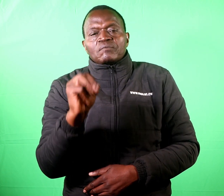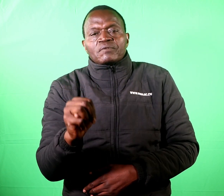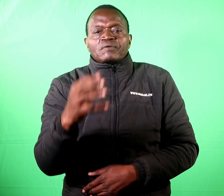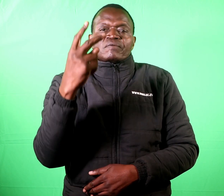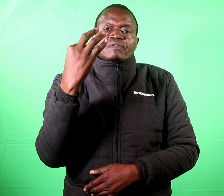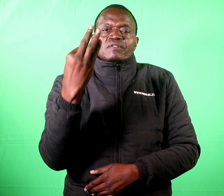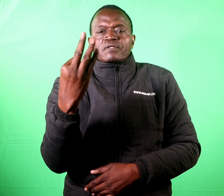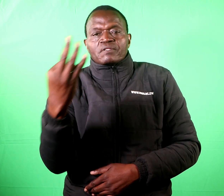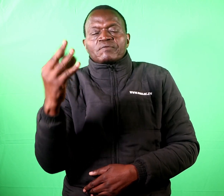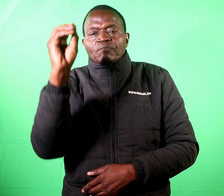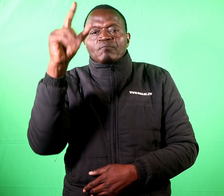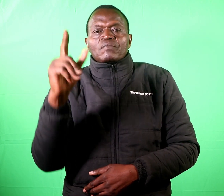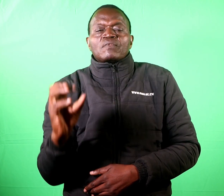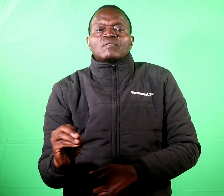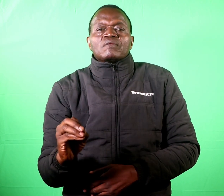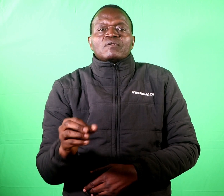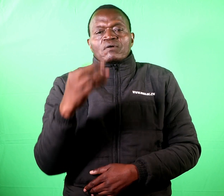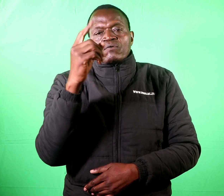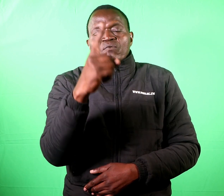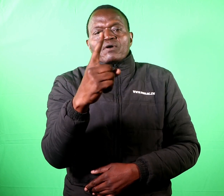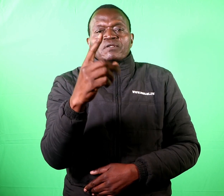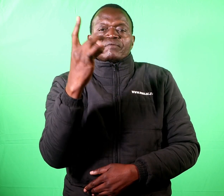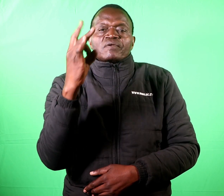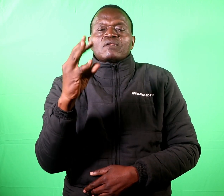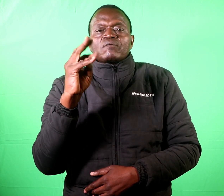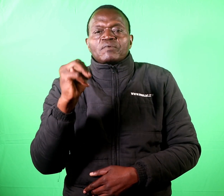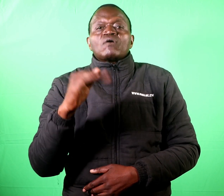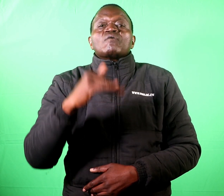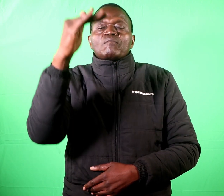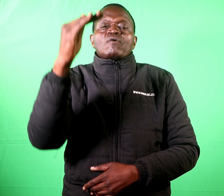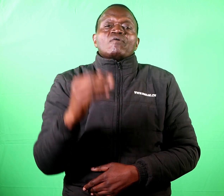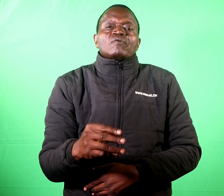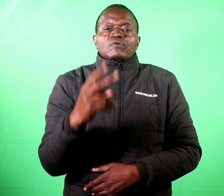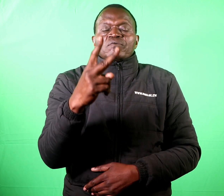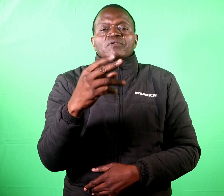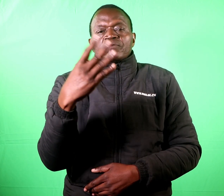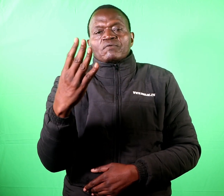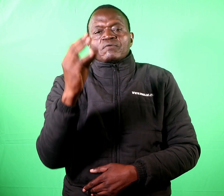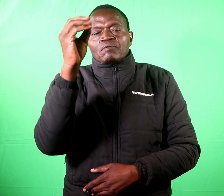33%, 1 kilometer and above, 24%.